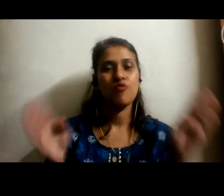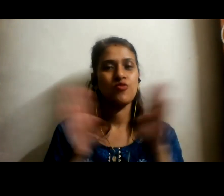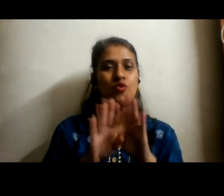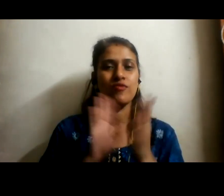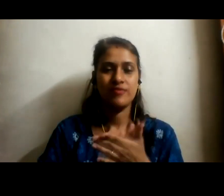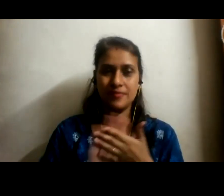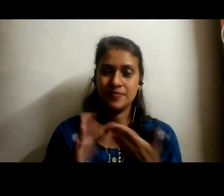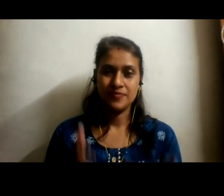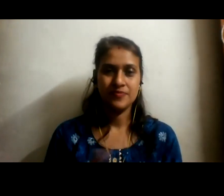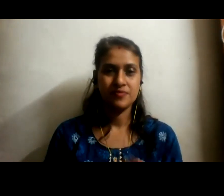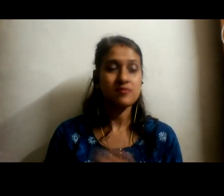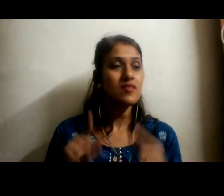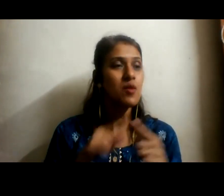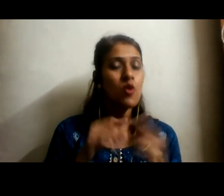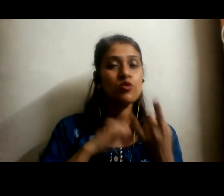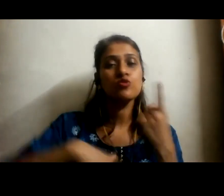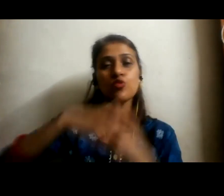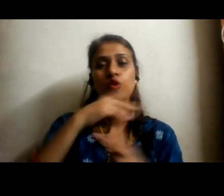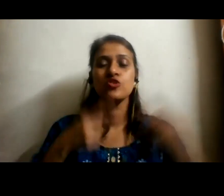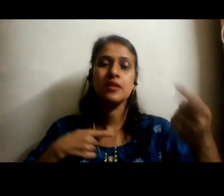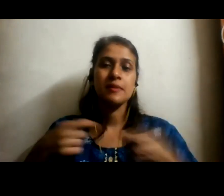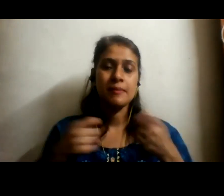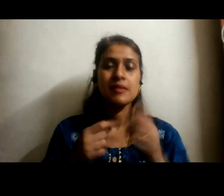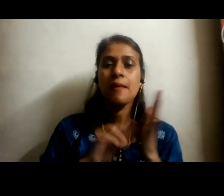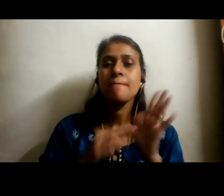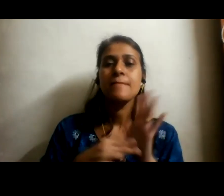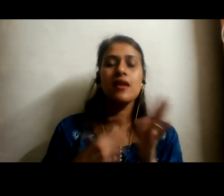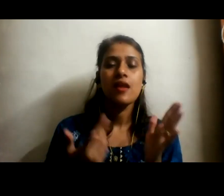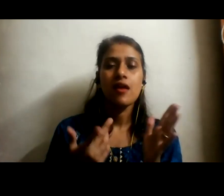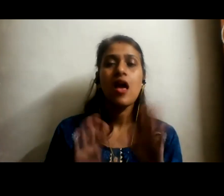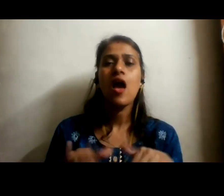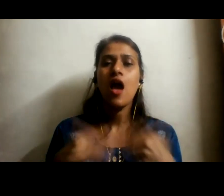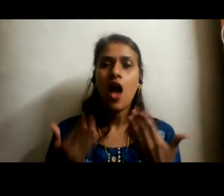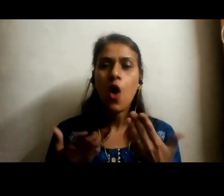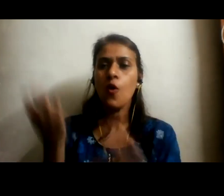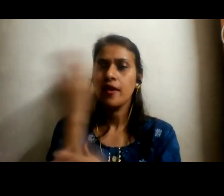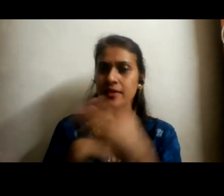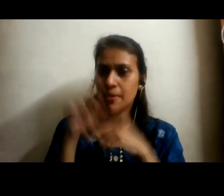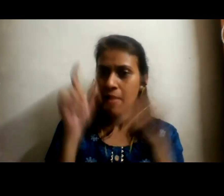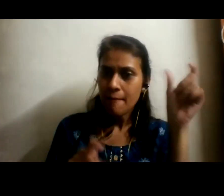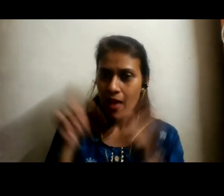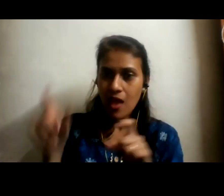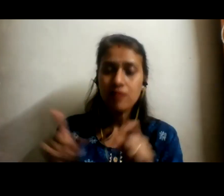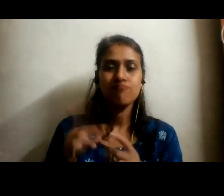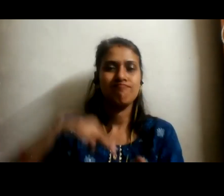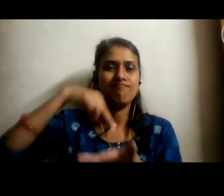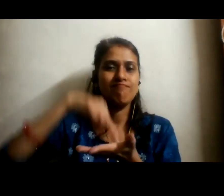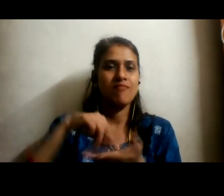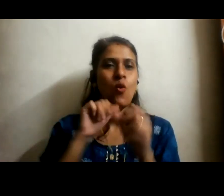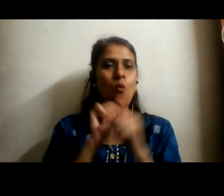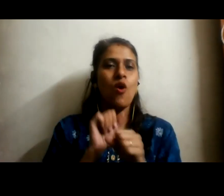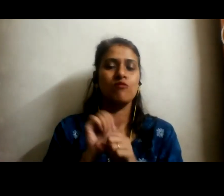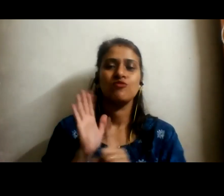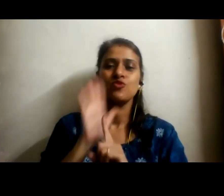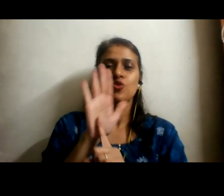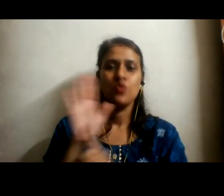session about social entrepreneurship, what it means, and how disabled folks can be at its forefront. I would